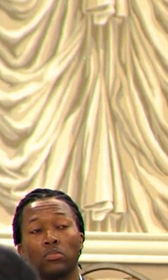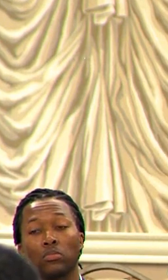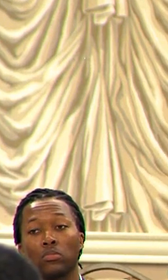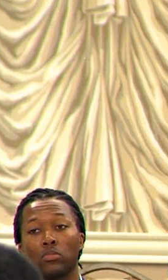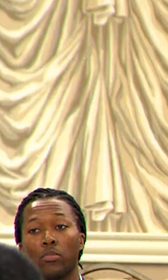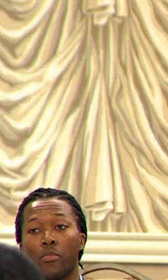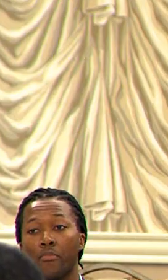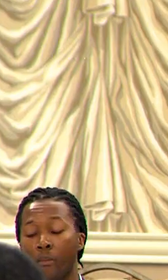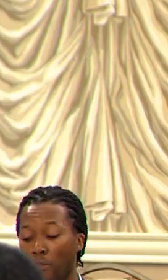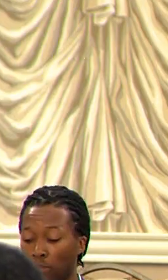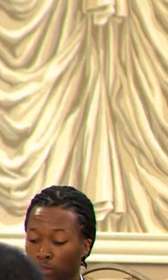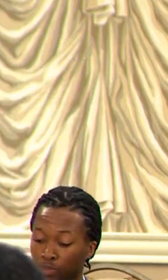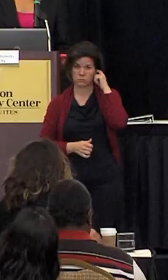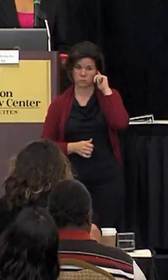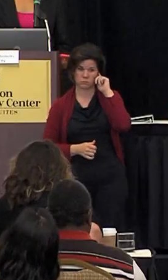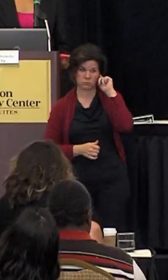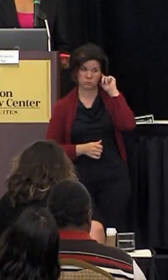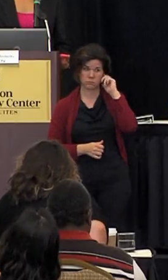around it thank you